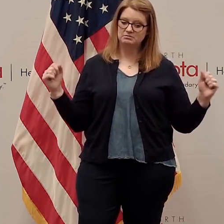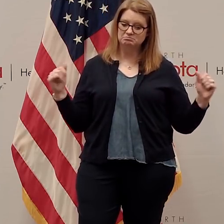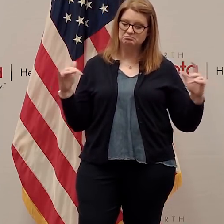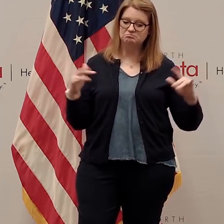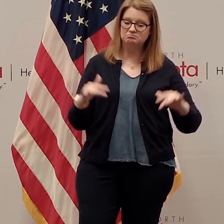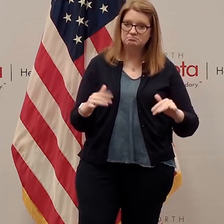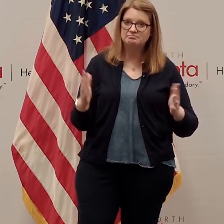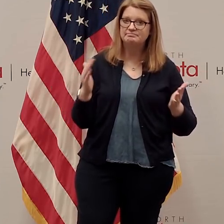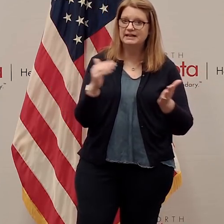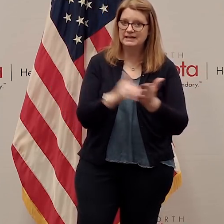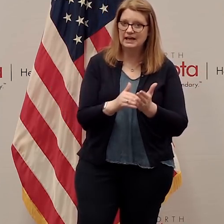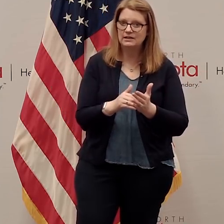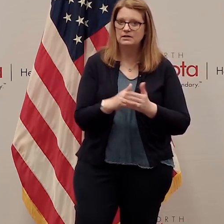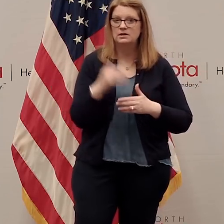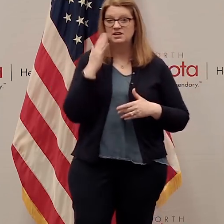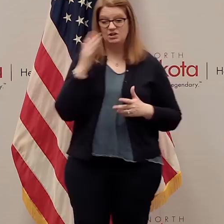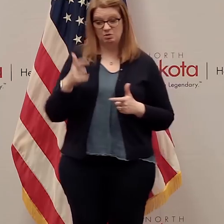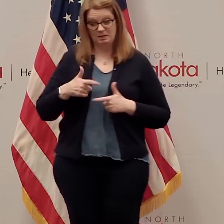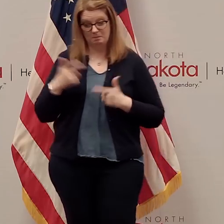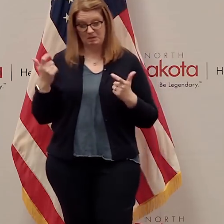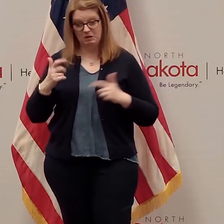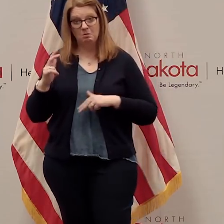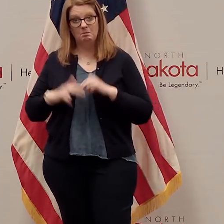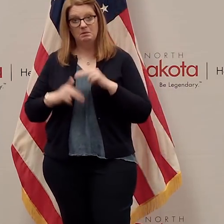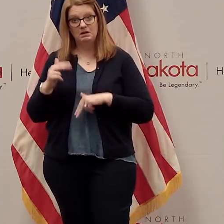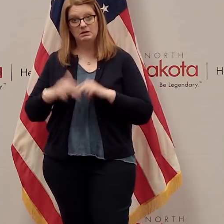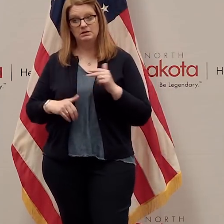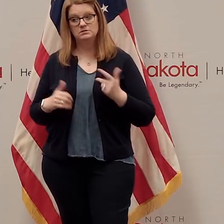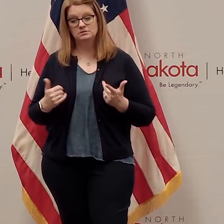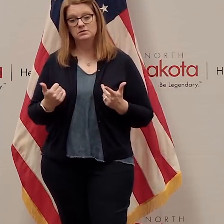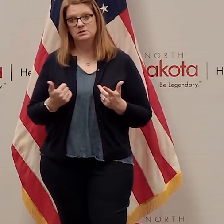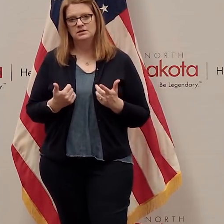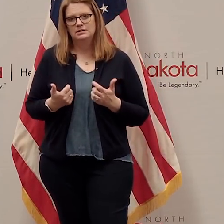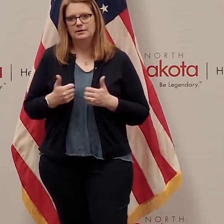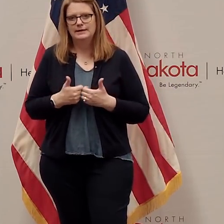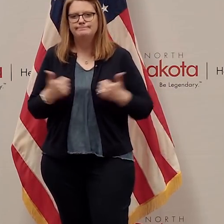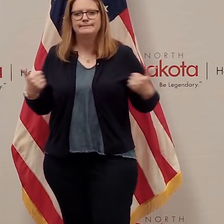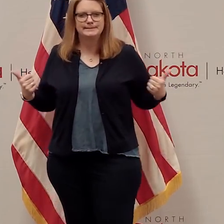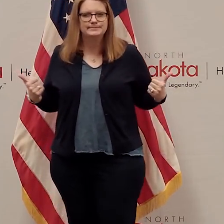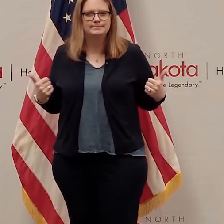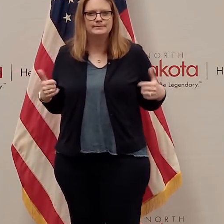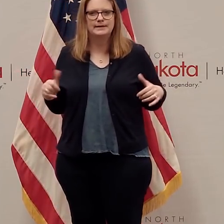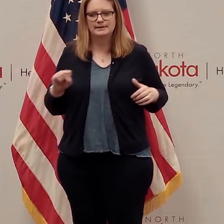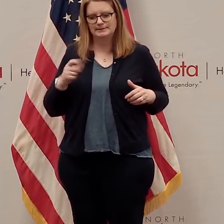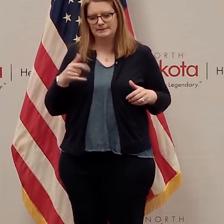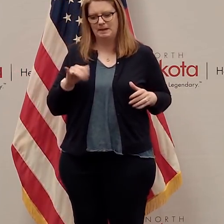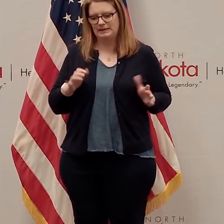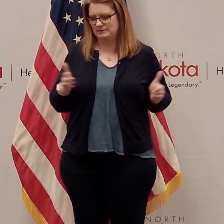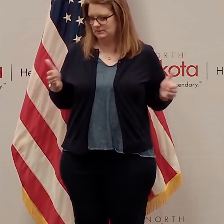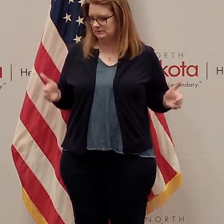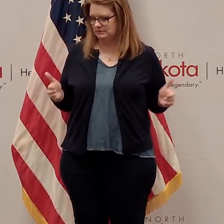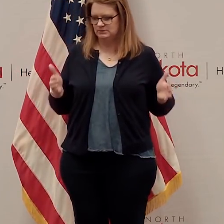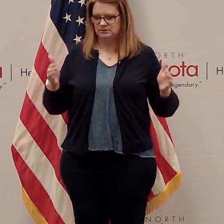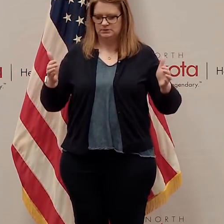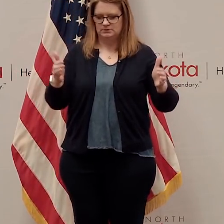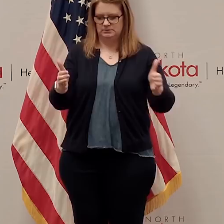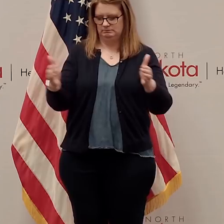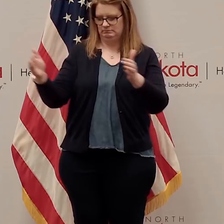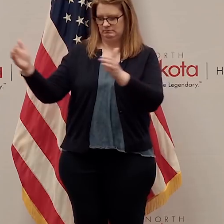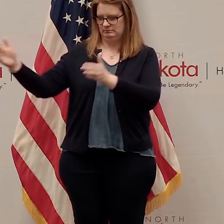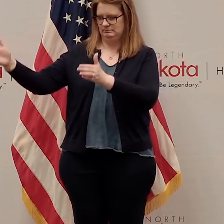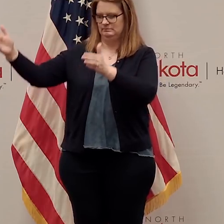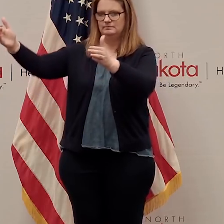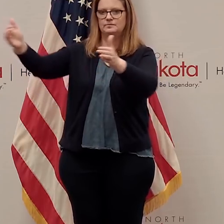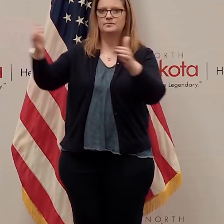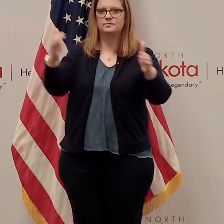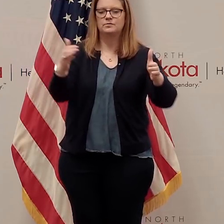an opportunity, particularly in the larger buildings, to really have a lot of space. But even having said that,